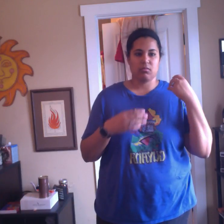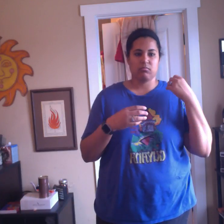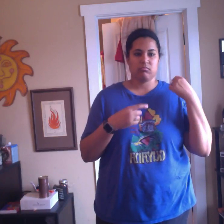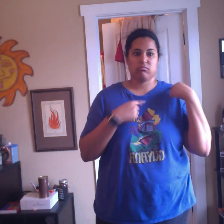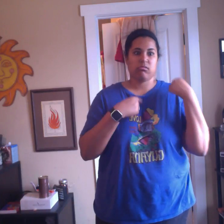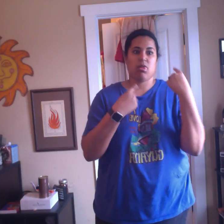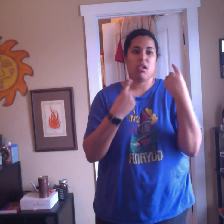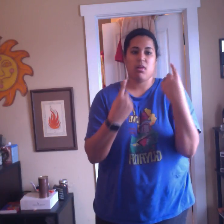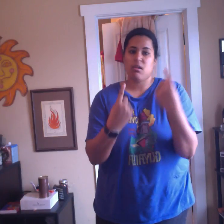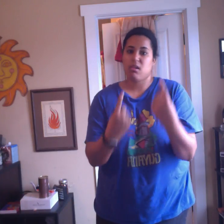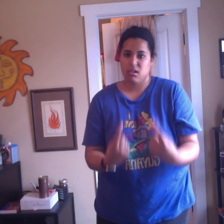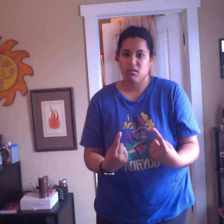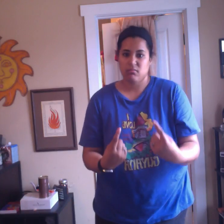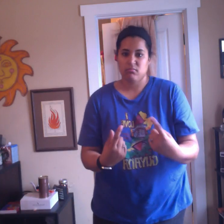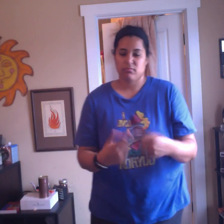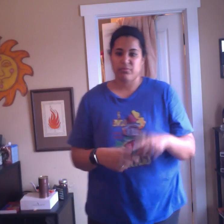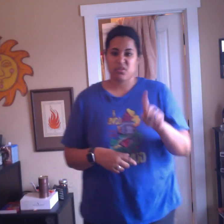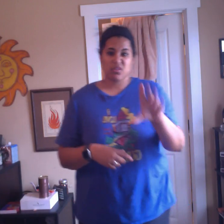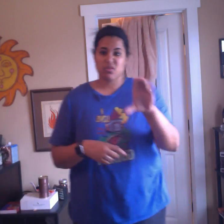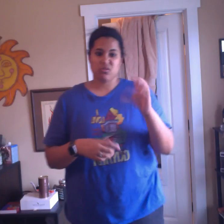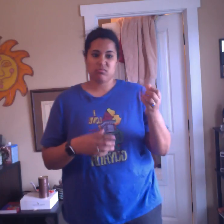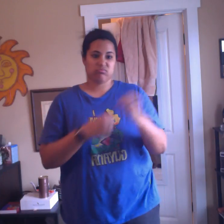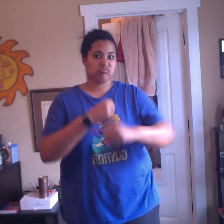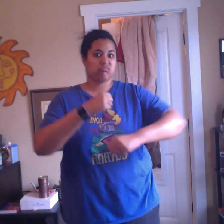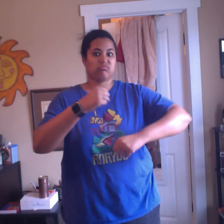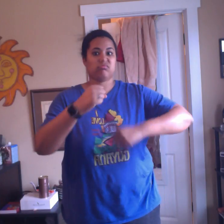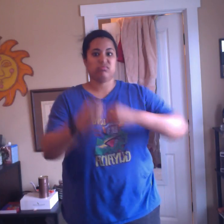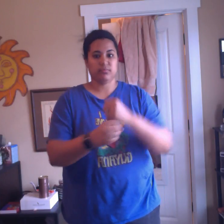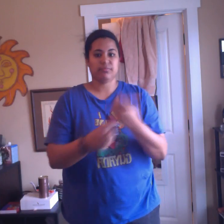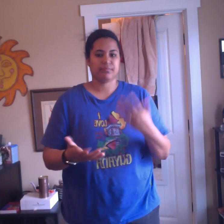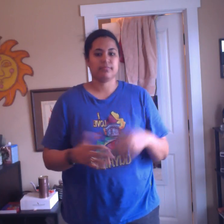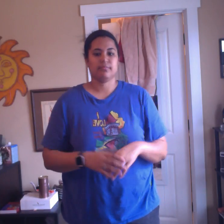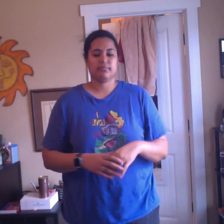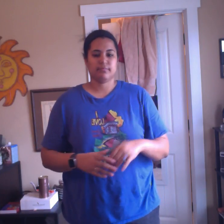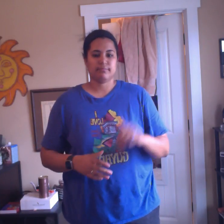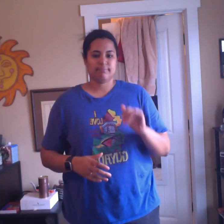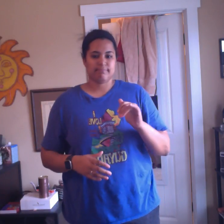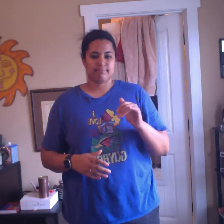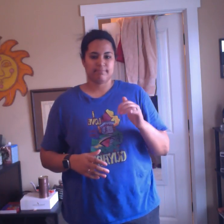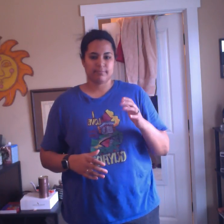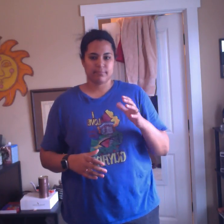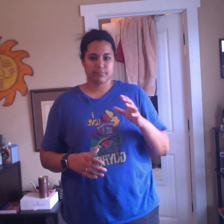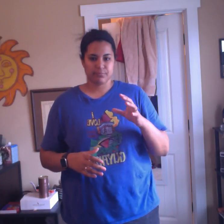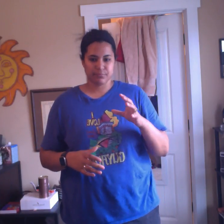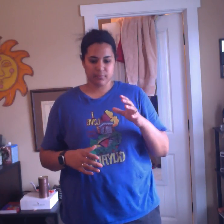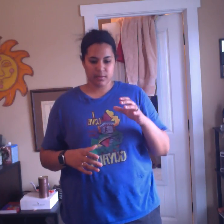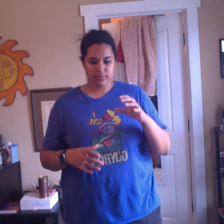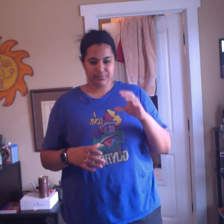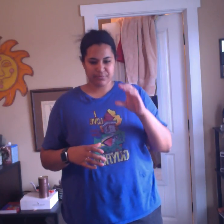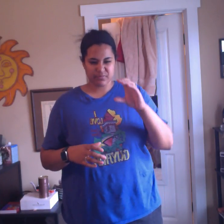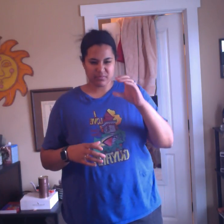bubbles of atmosphere in it, like a mini time capsule. That allows scientists to drill down into the ice and see what the atmosphere was like